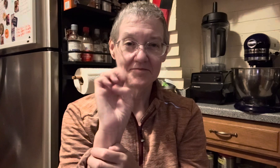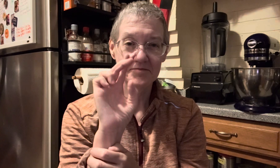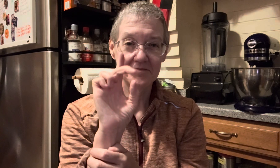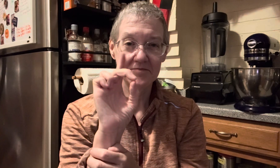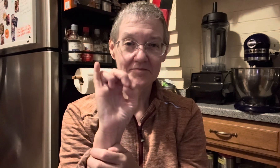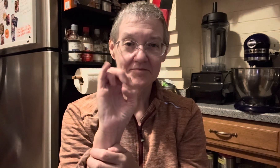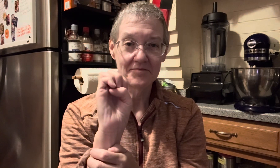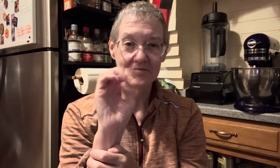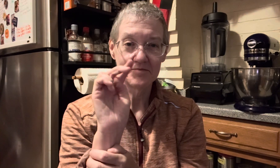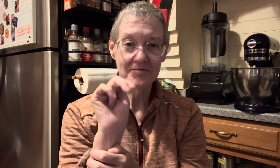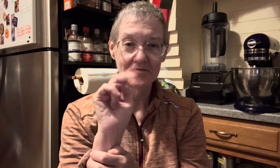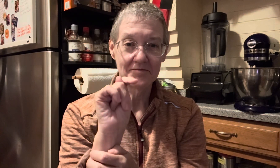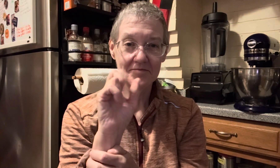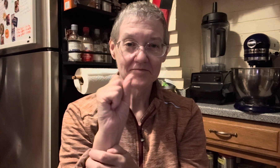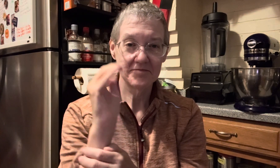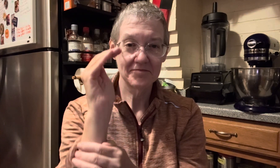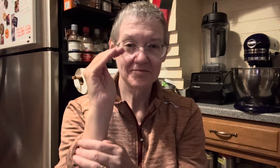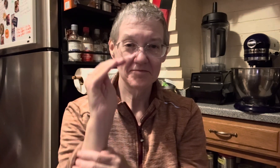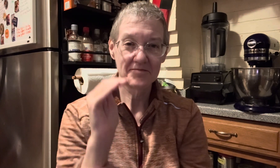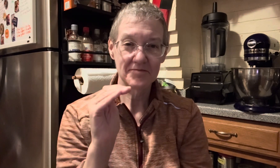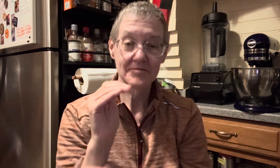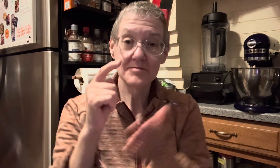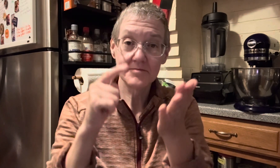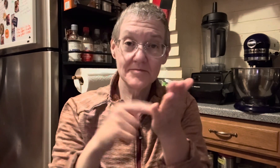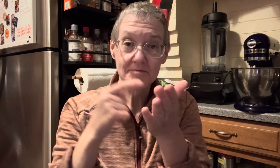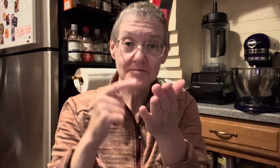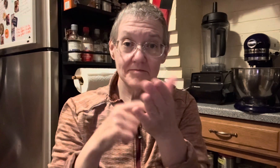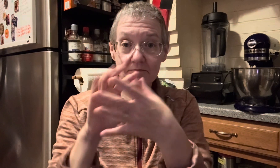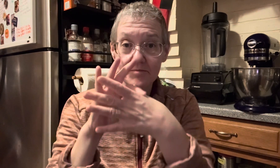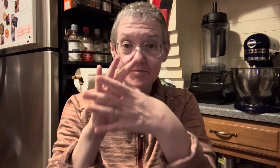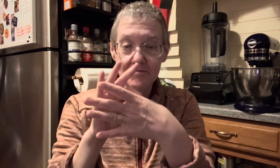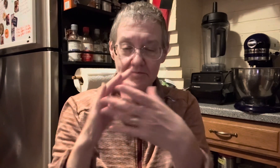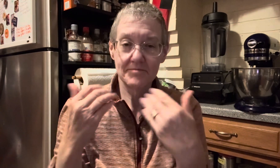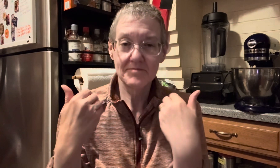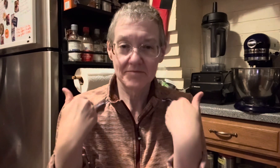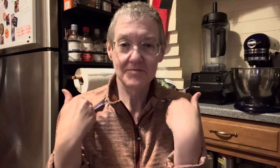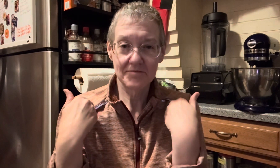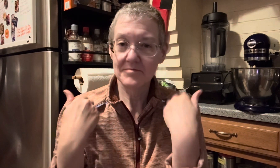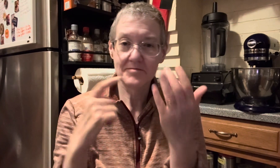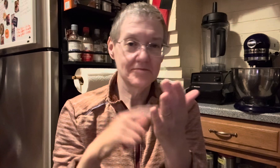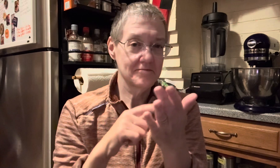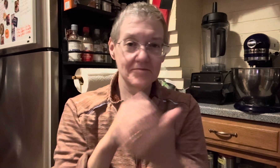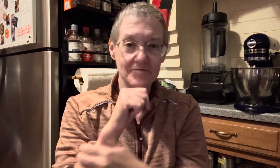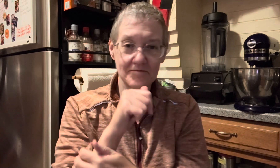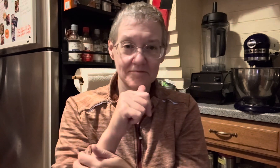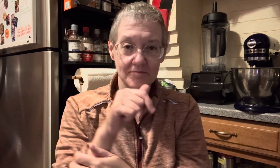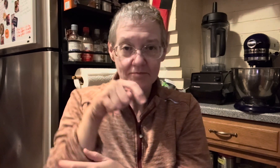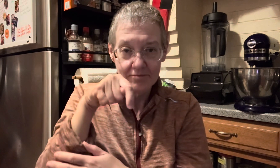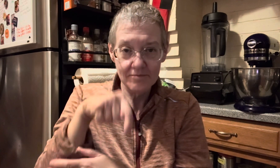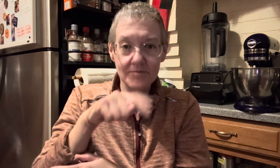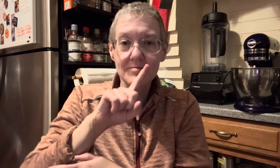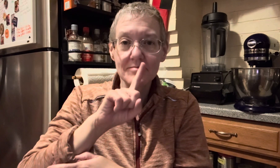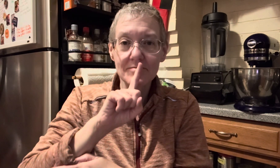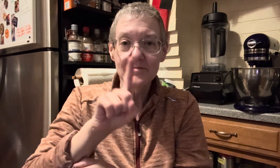And there are no ingredients listed on this label. Sometimes meat will have an ingredient list, sometimes it